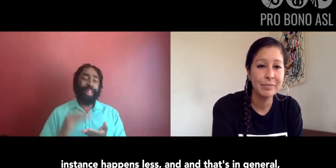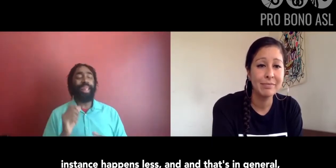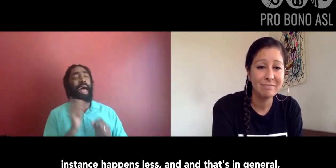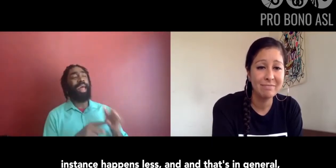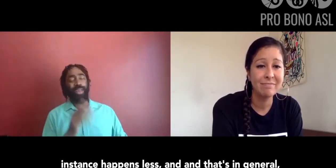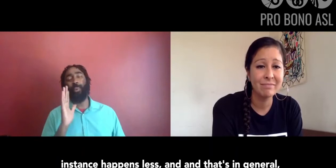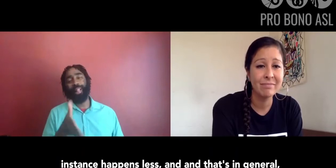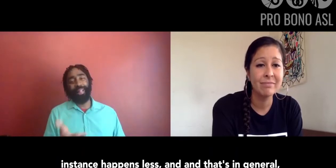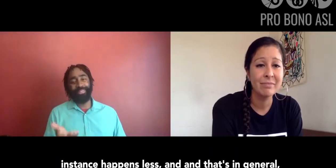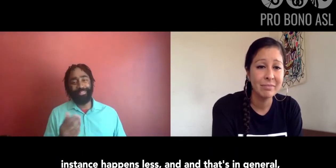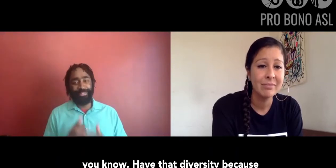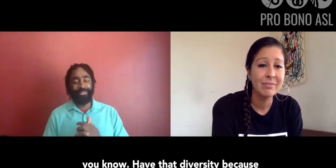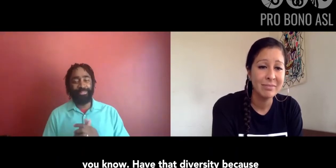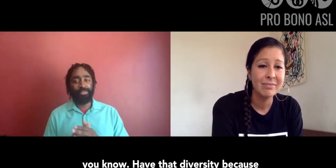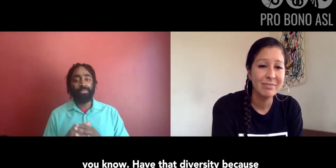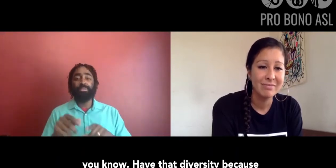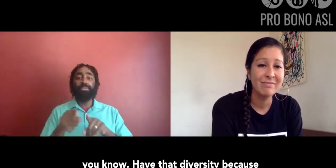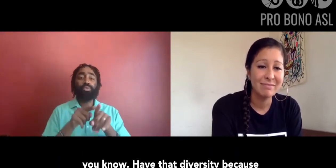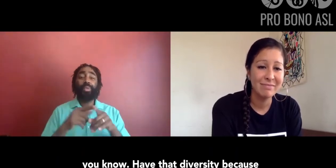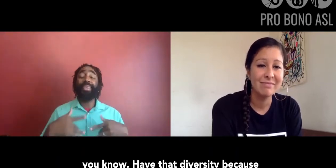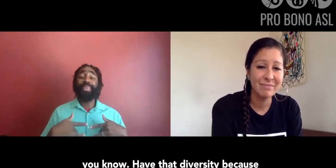less. And that's in general,